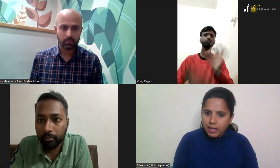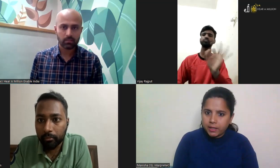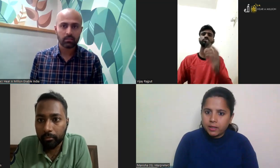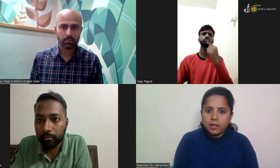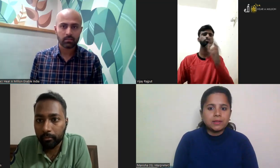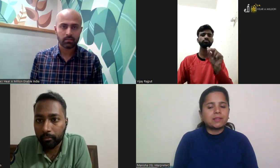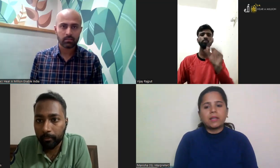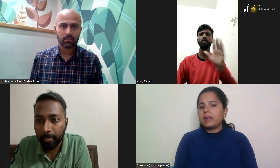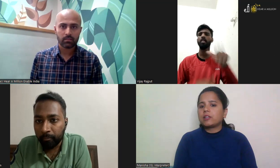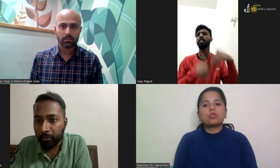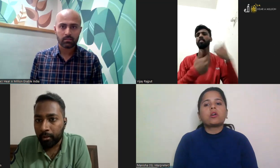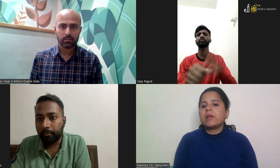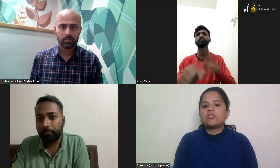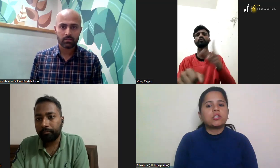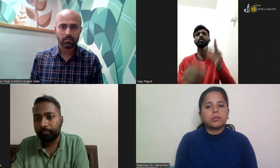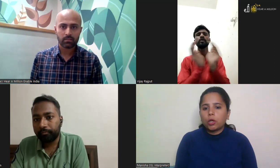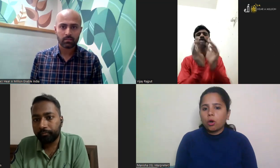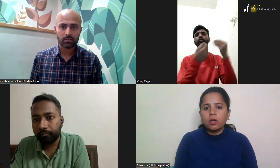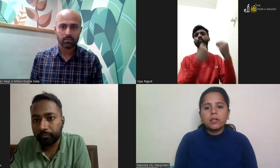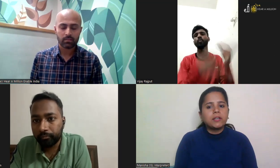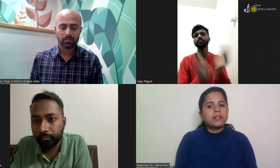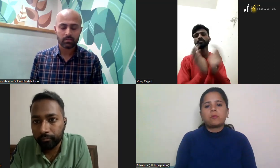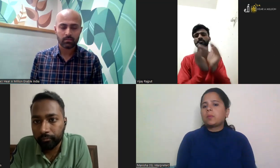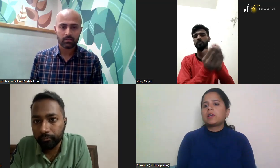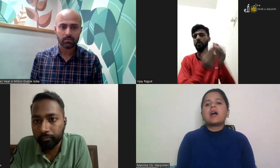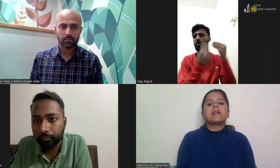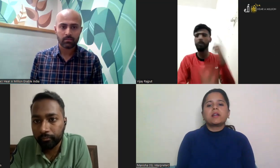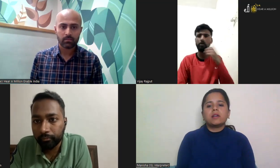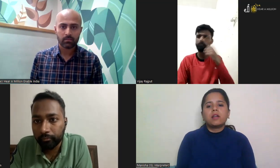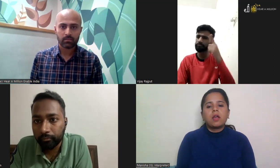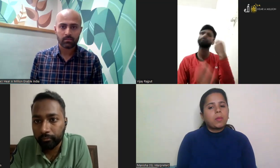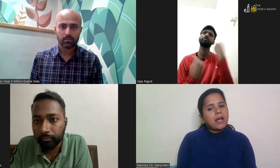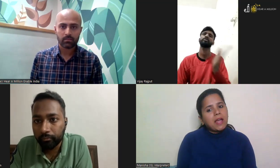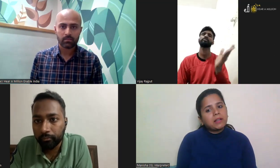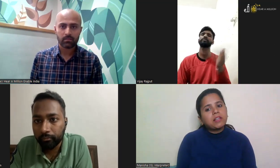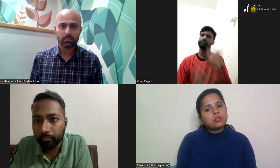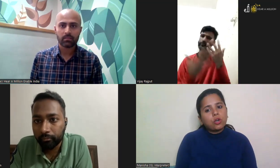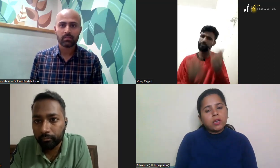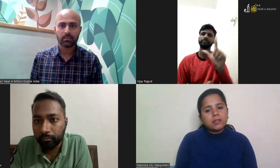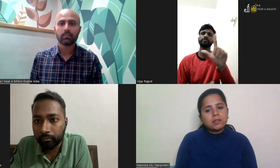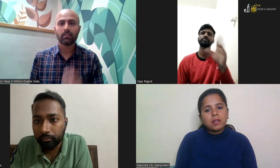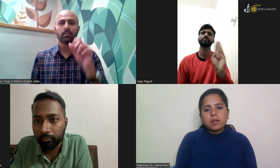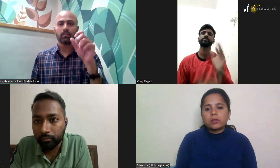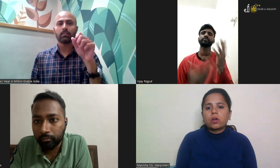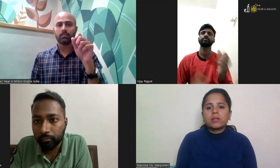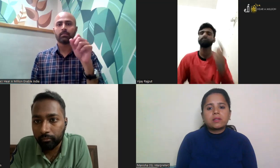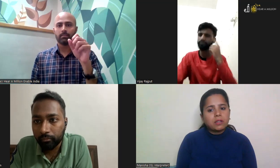Yes, they denied. They say it is not mentioned in the law. Deaf people can't get it. But I had the